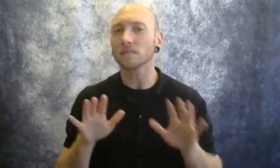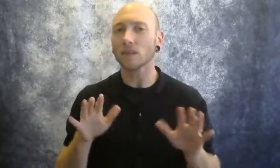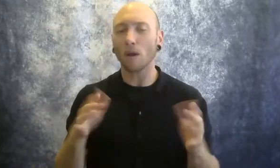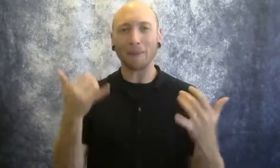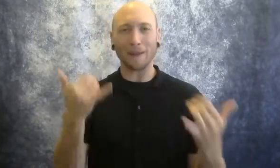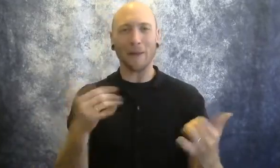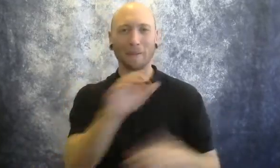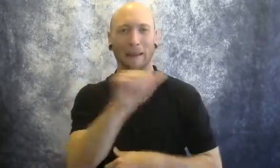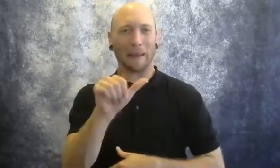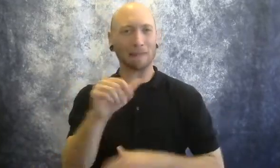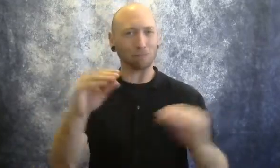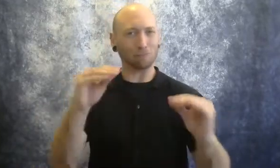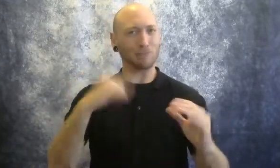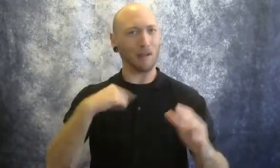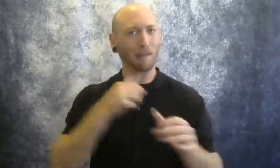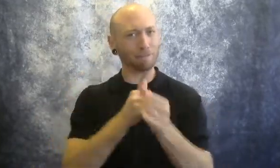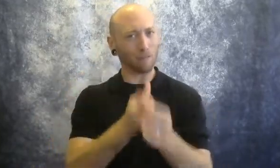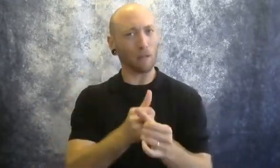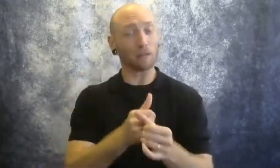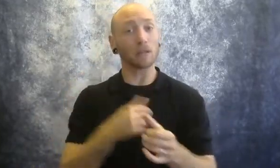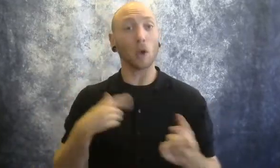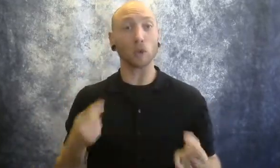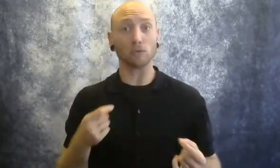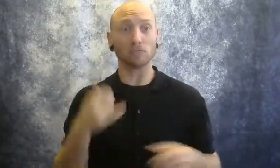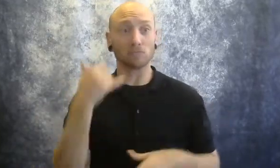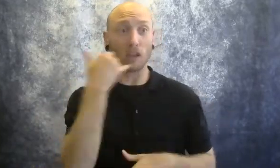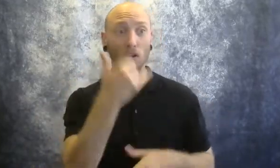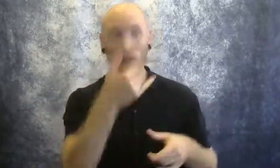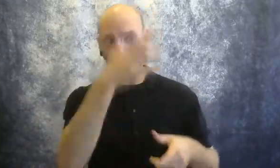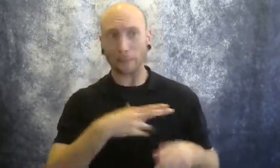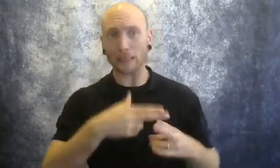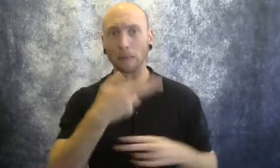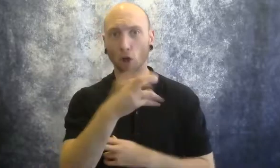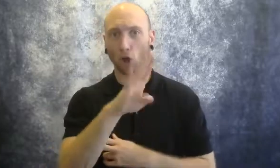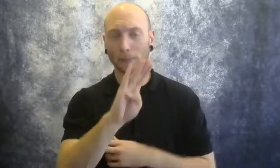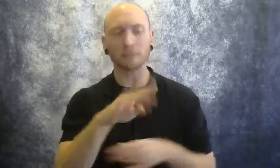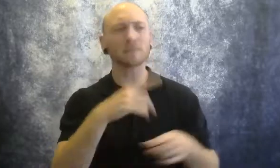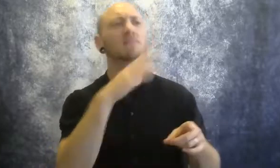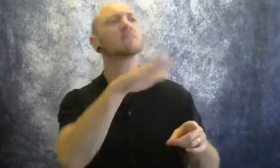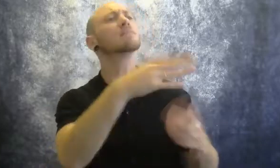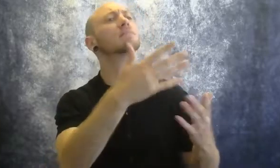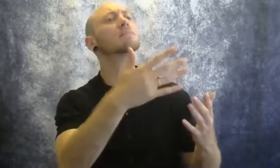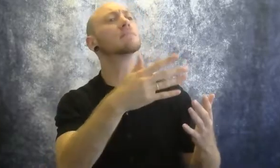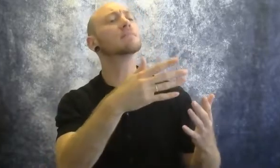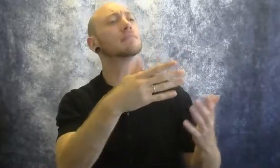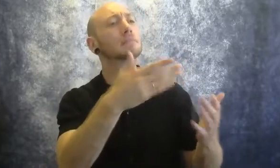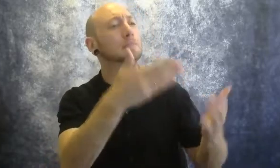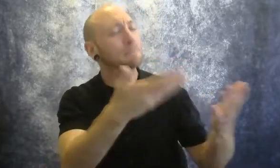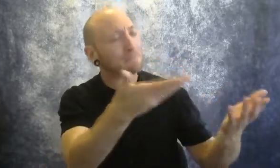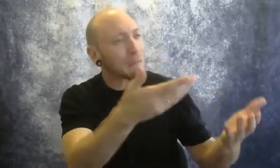And but I've learned to be obedient here. And I got on the phone, and I called Herb up, and I said,